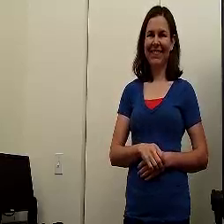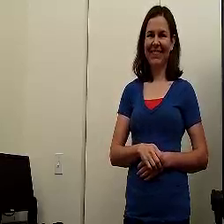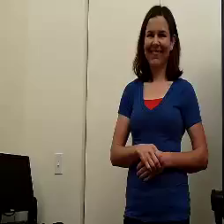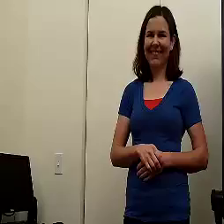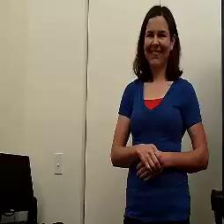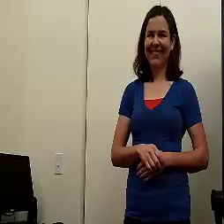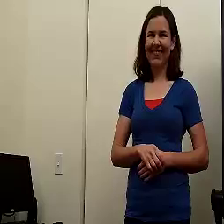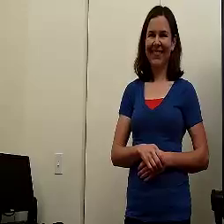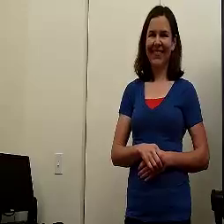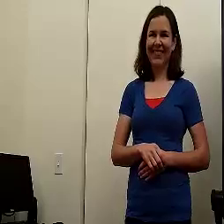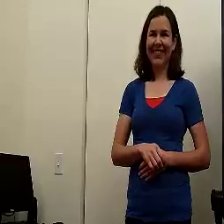Teacher, one.